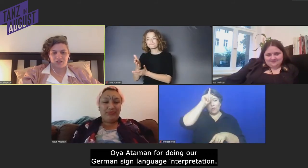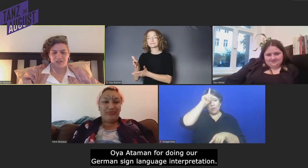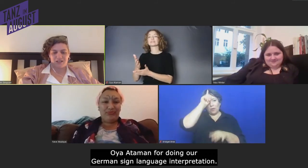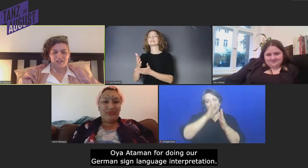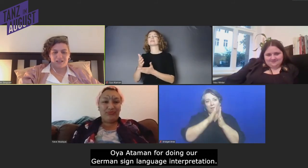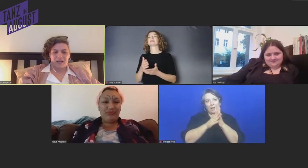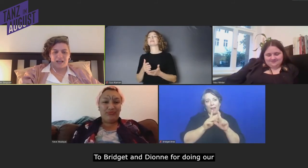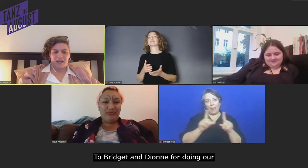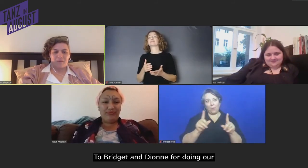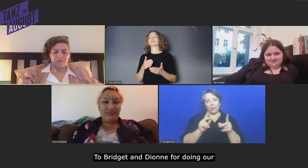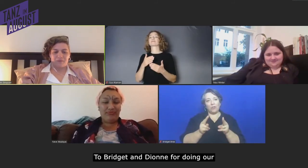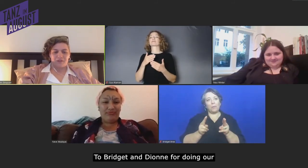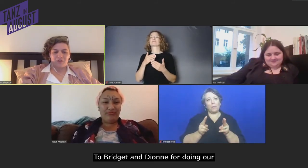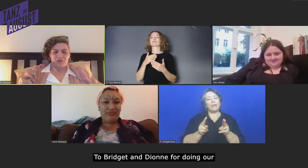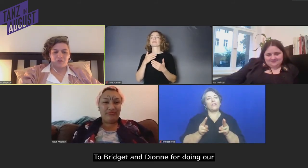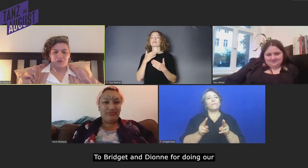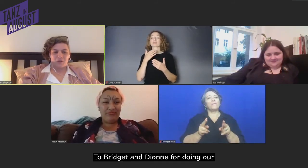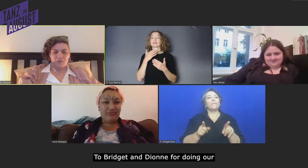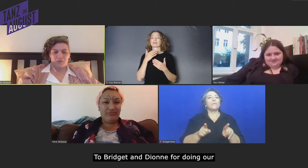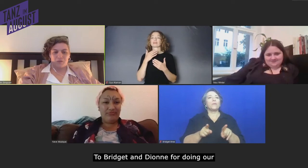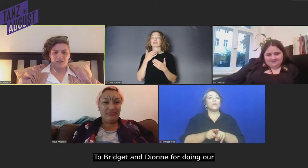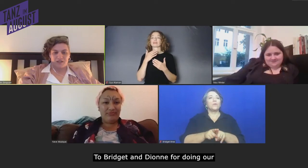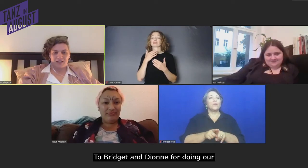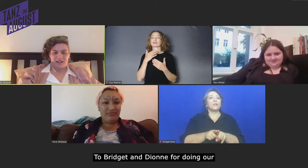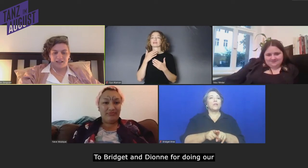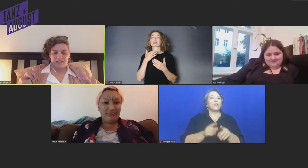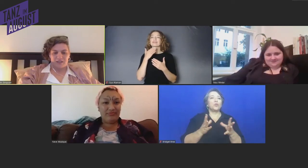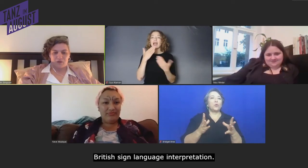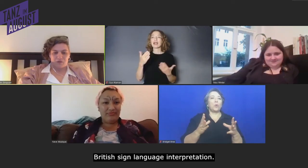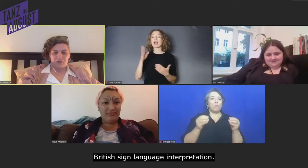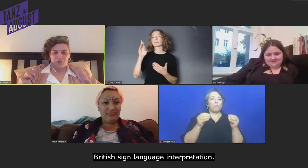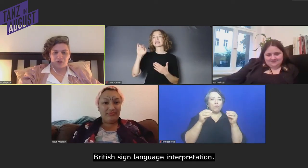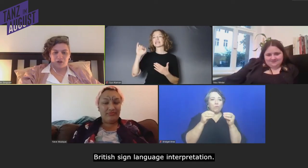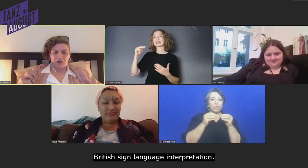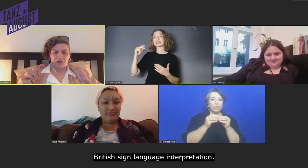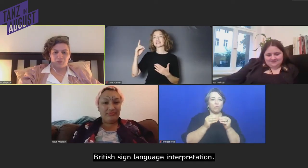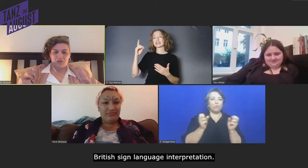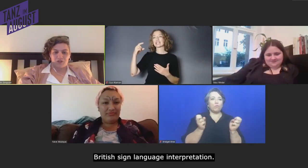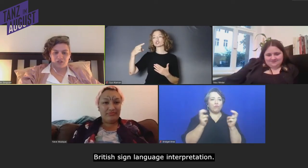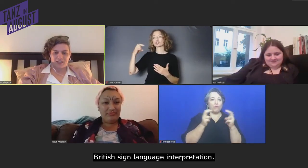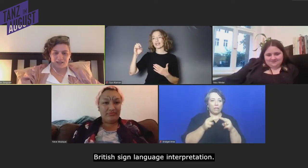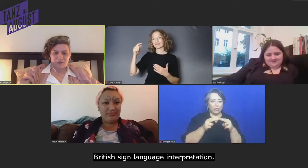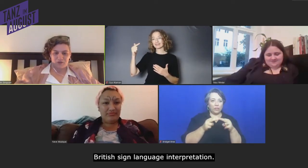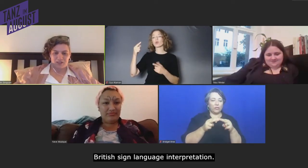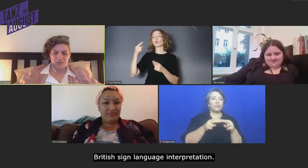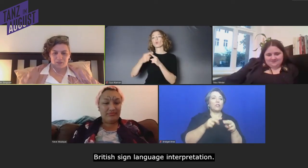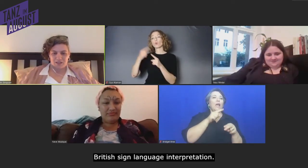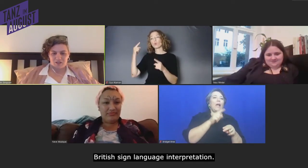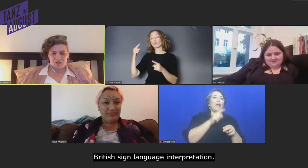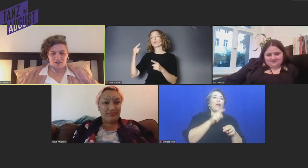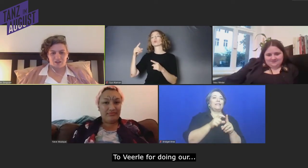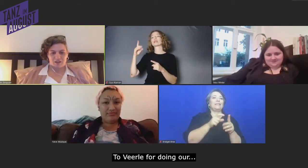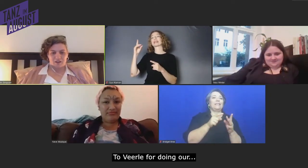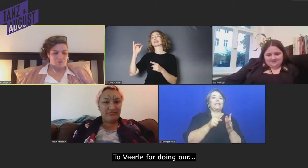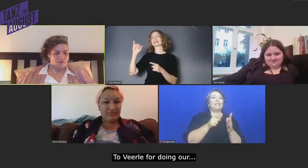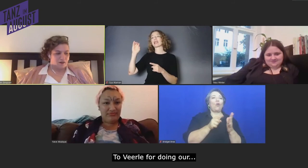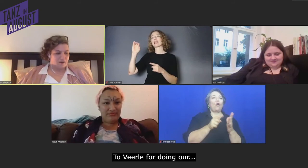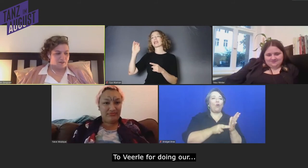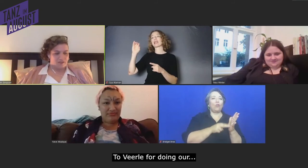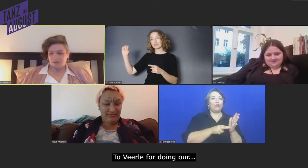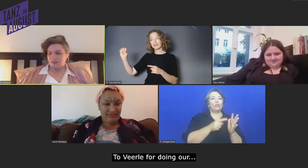interpretation, to Bridget and Dion for doing our British Sign Language interpretation,